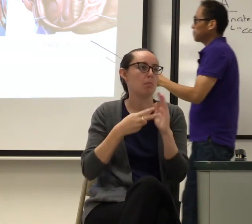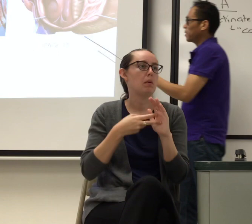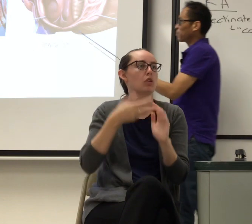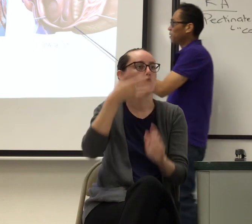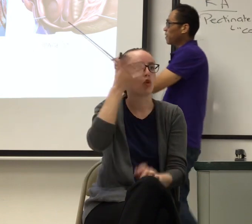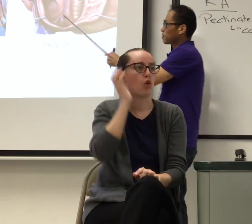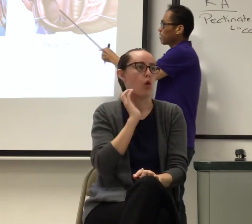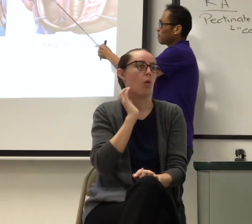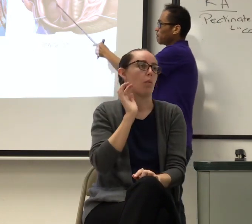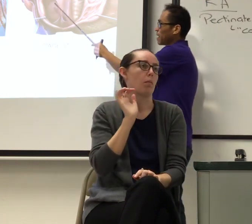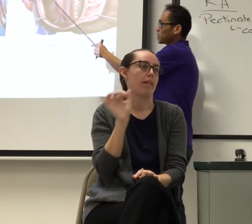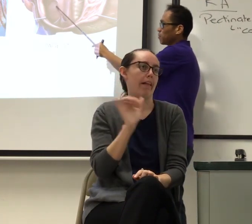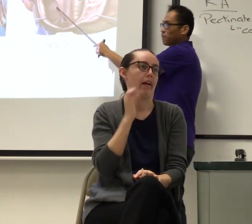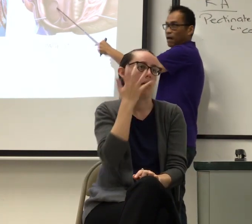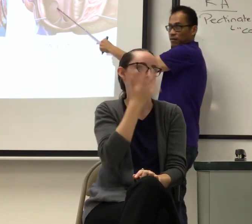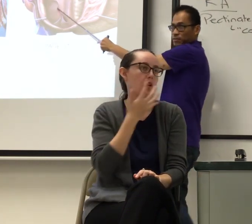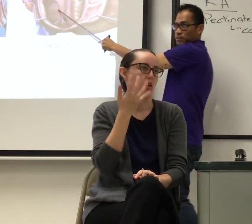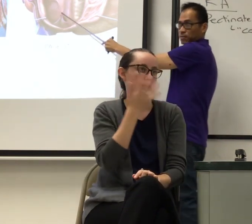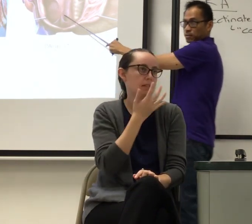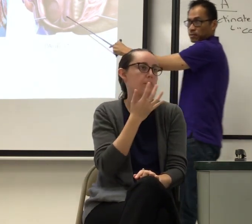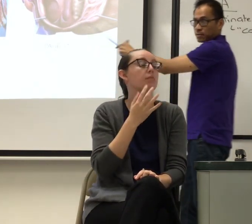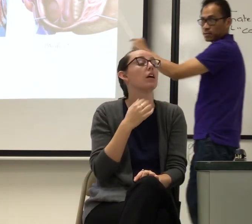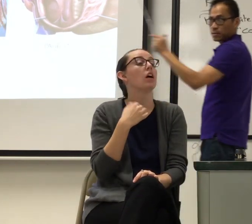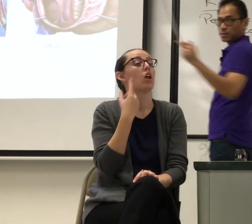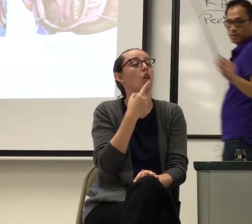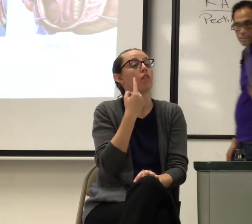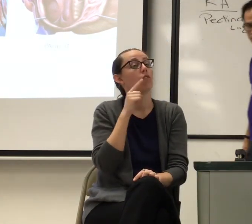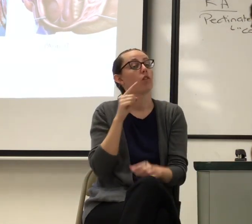atrial septum right there. It's called the Fossa Ovalis.